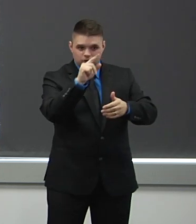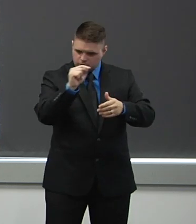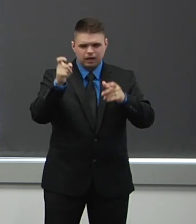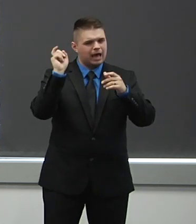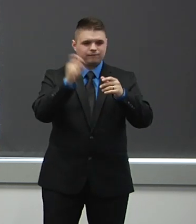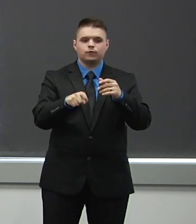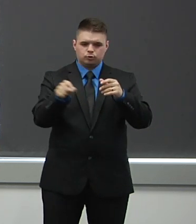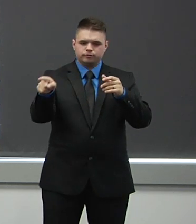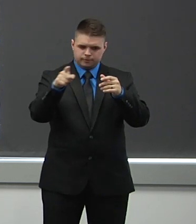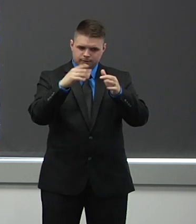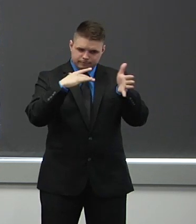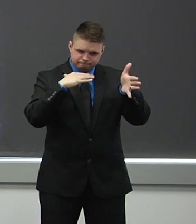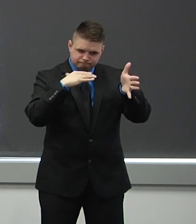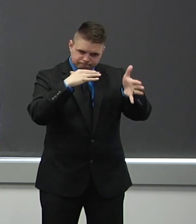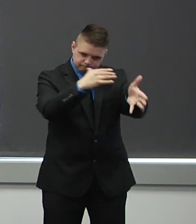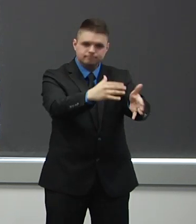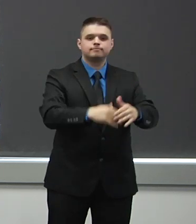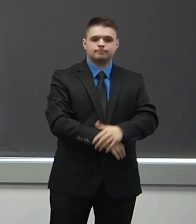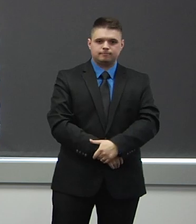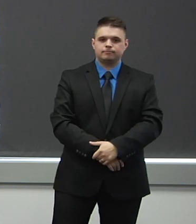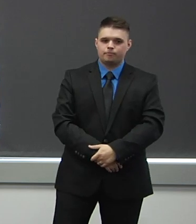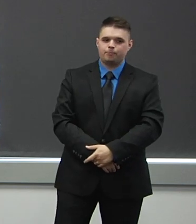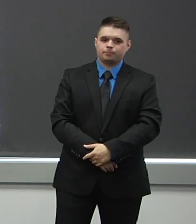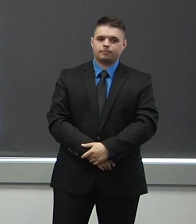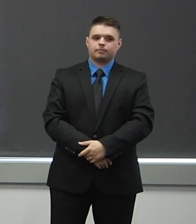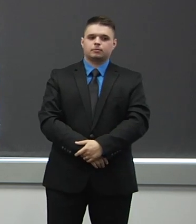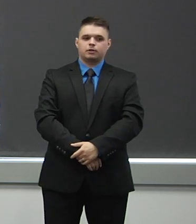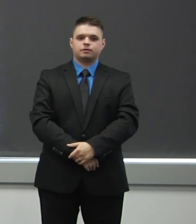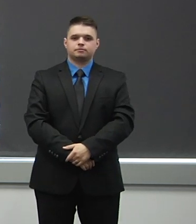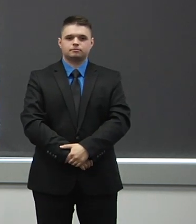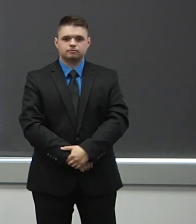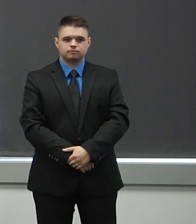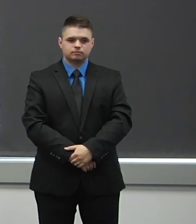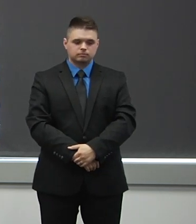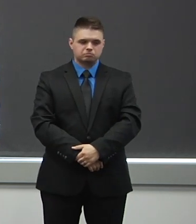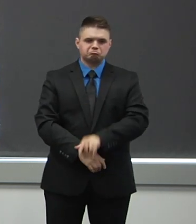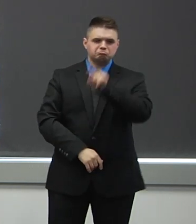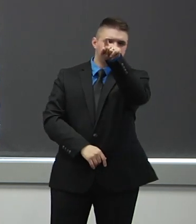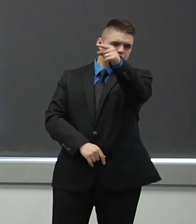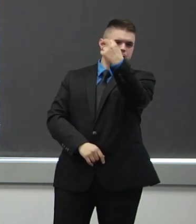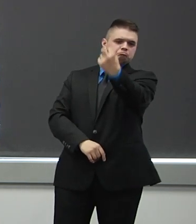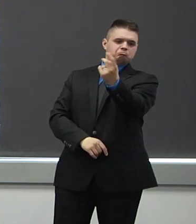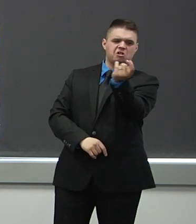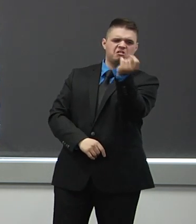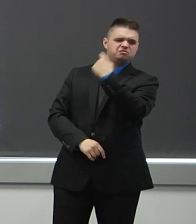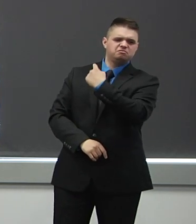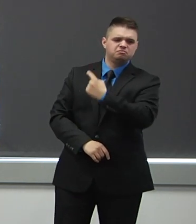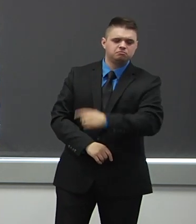Does that mean that the earlier guidance was also that they had employees on the payroll